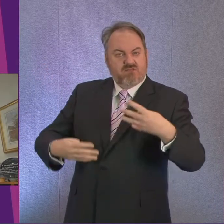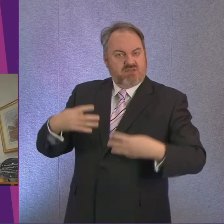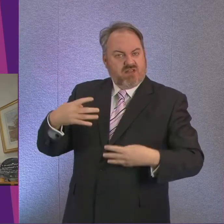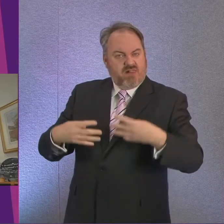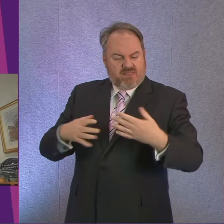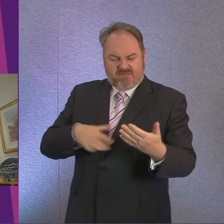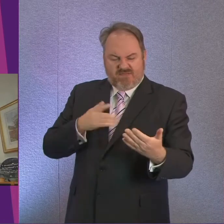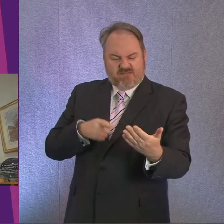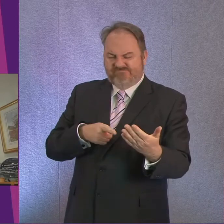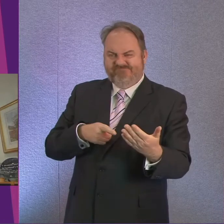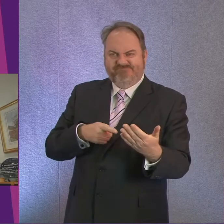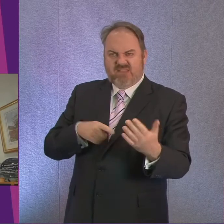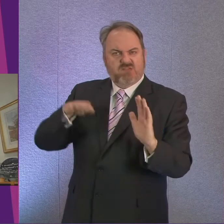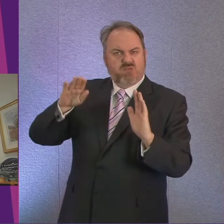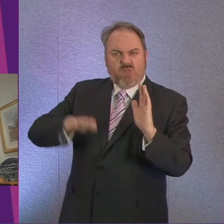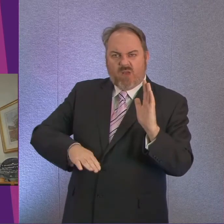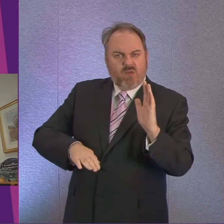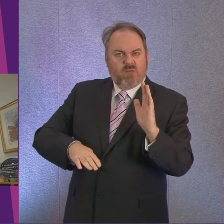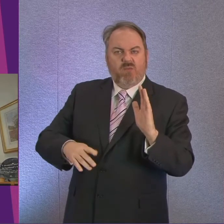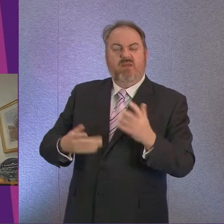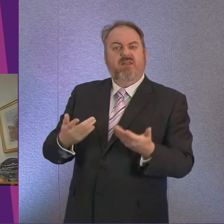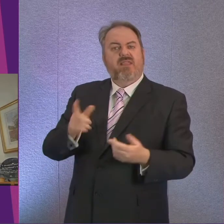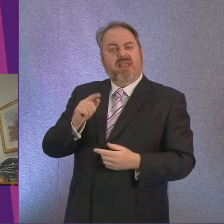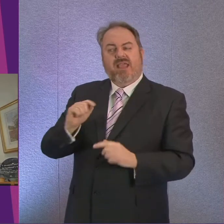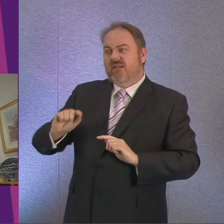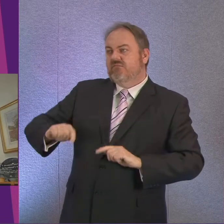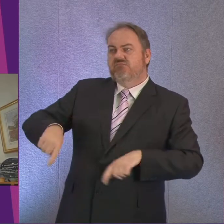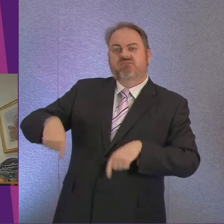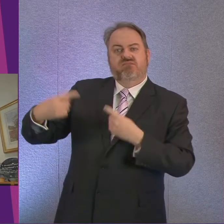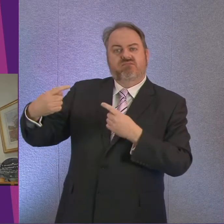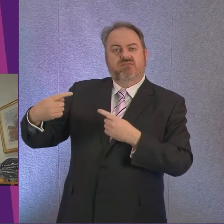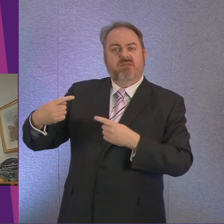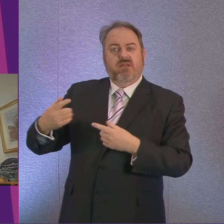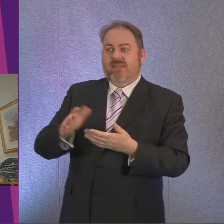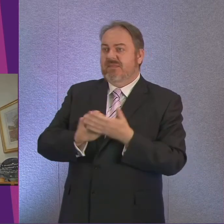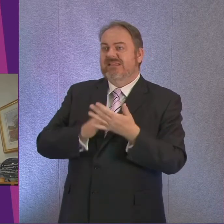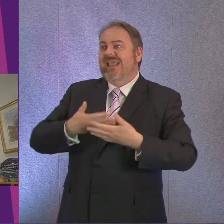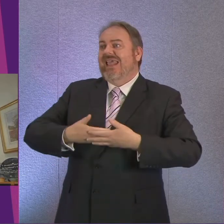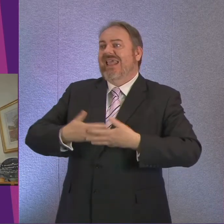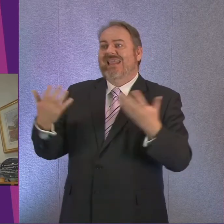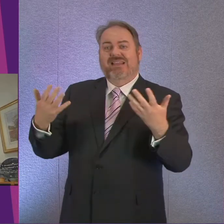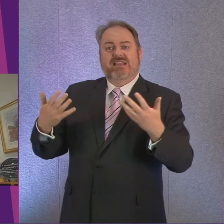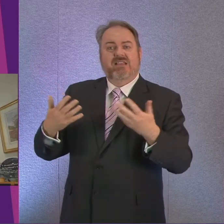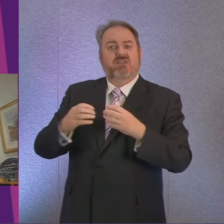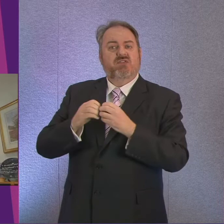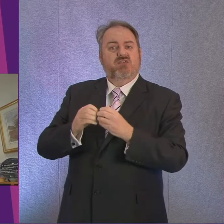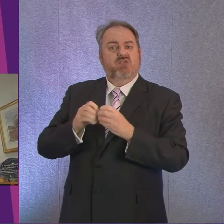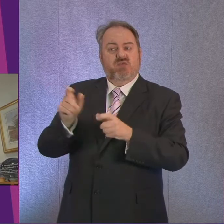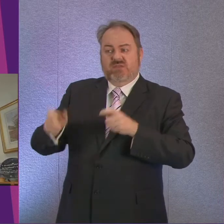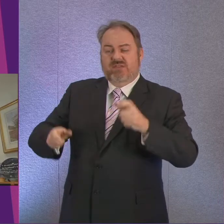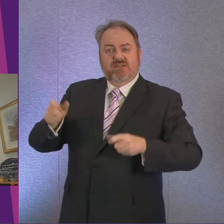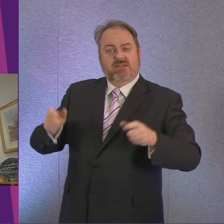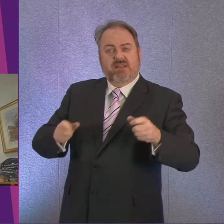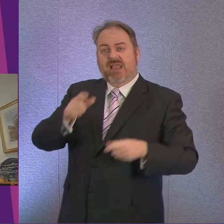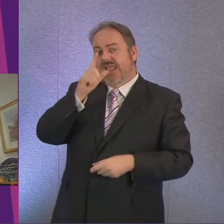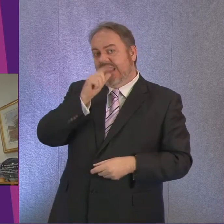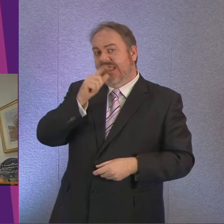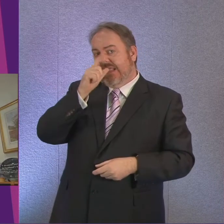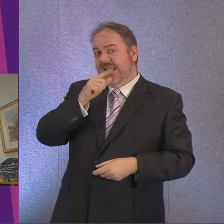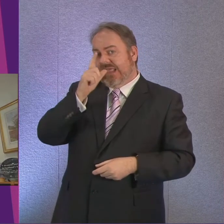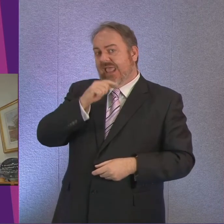say, will be a free appeals process available to any pupil as part of this year's exam diet.